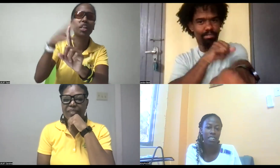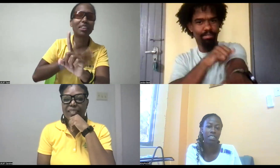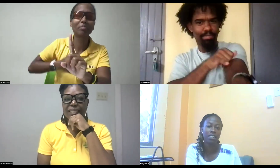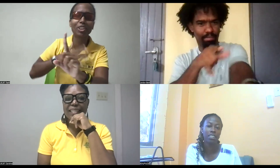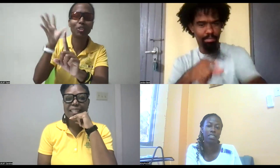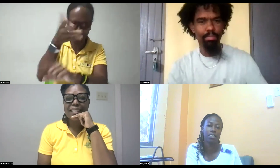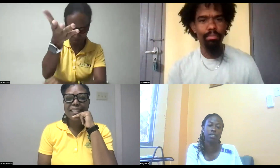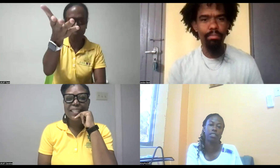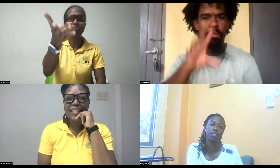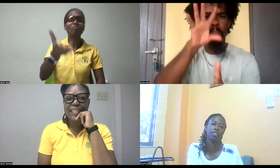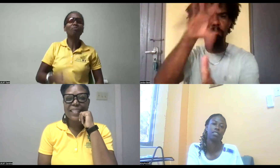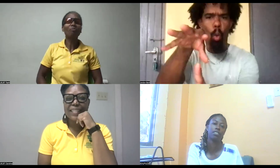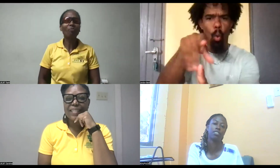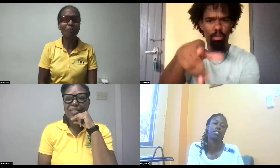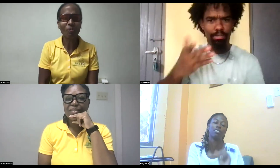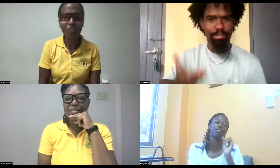Akira. All right, so please spotlight Akira.